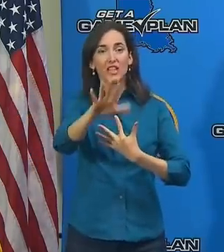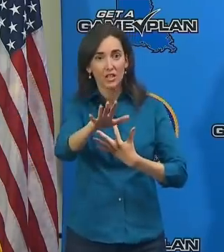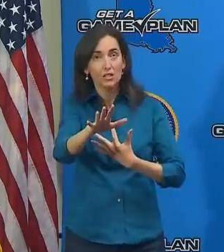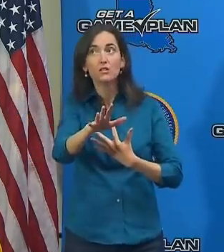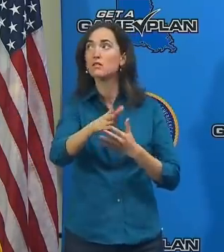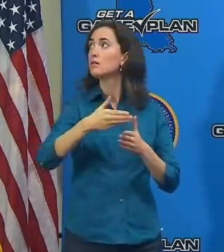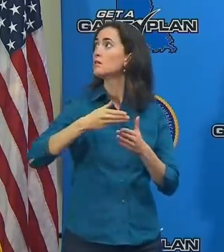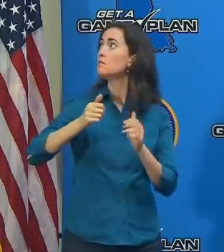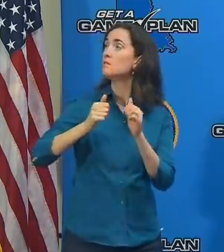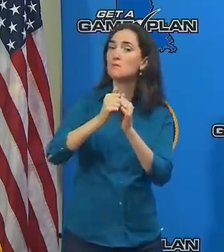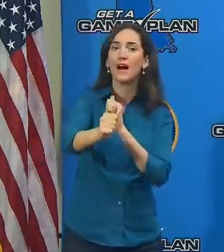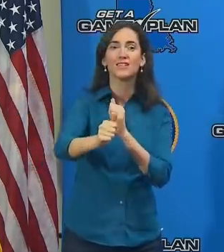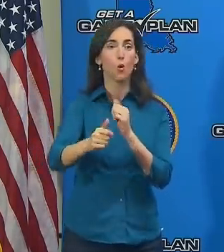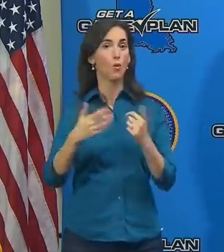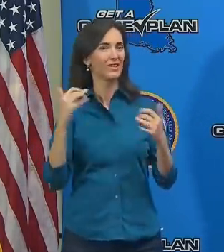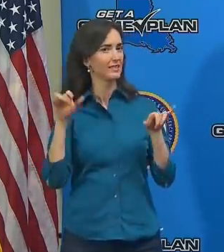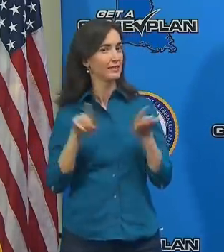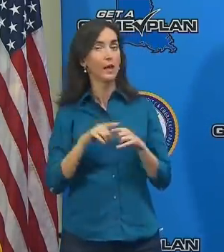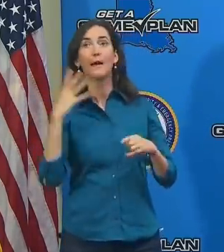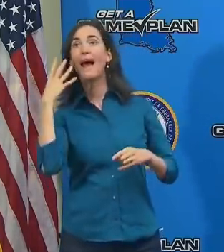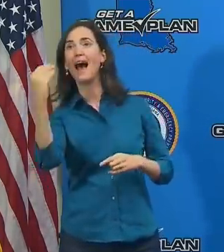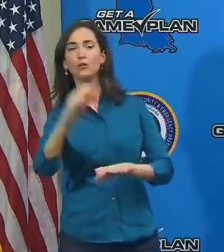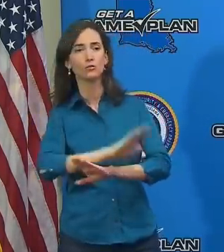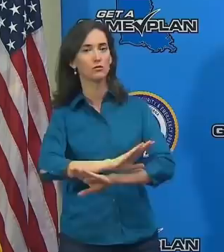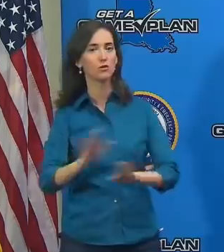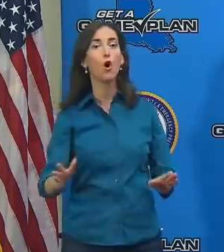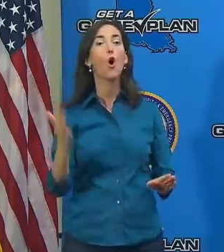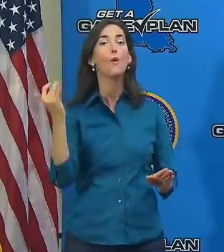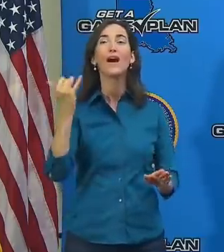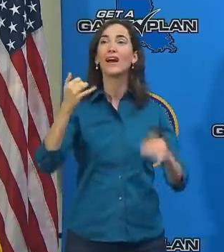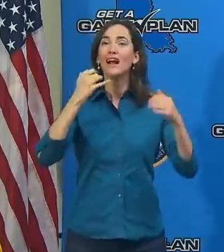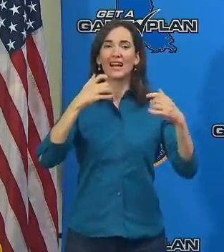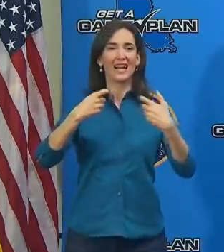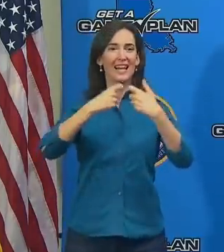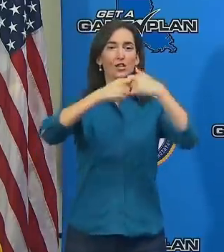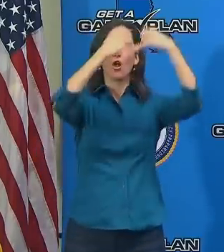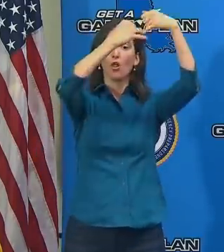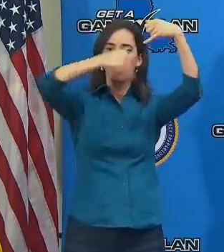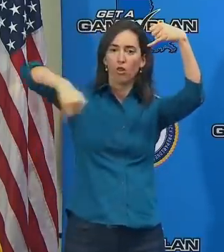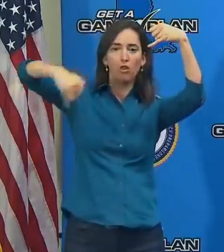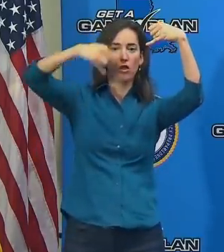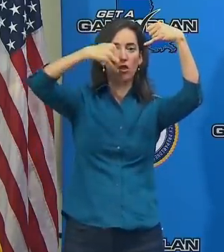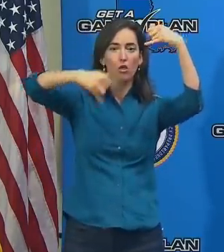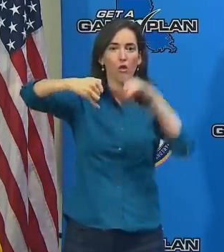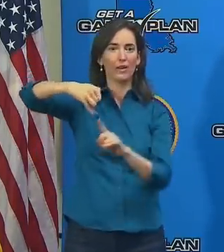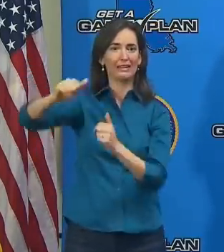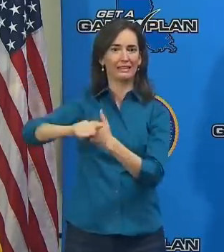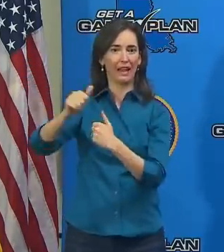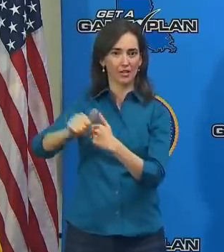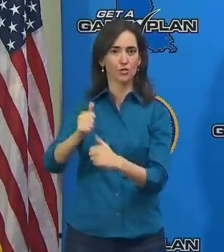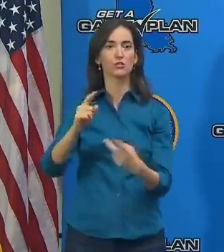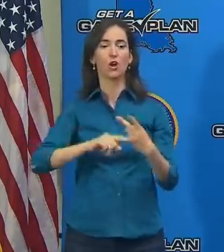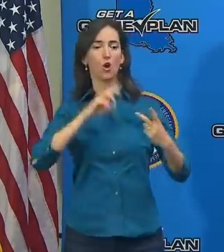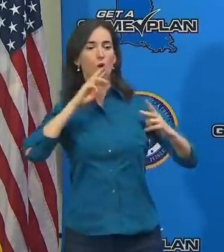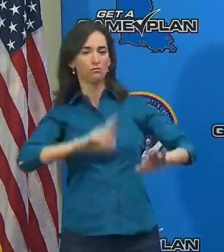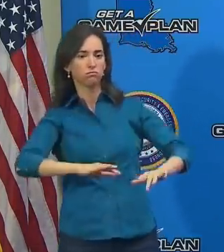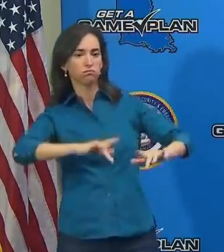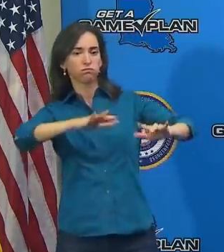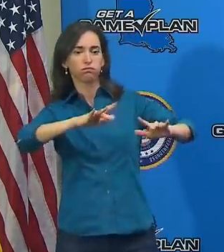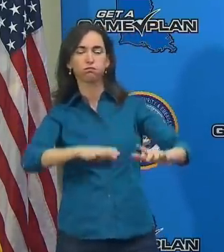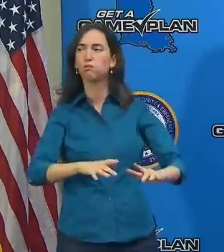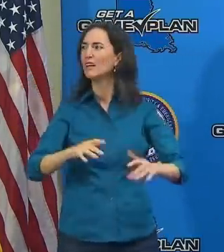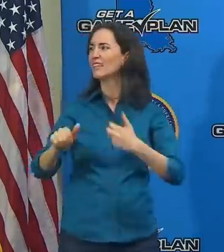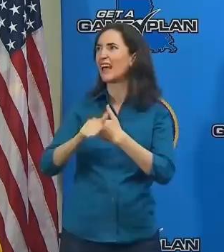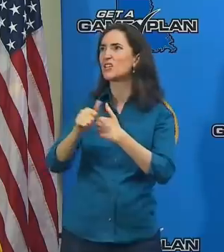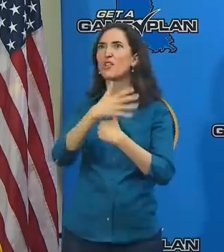there will be down power lines, there's going to be standing water, there's going to be debris, other dangers, and quite frankly, we can't tell